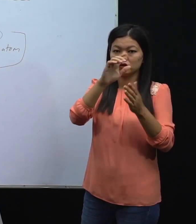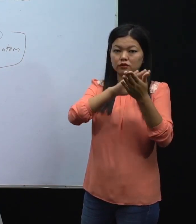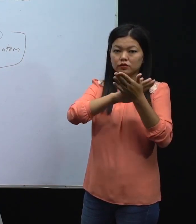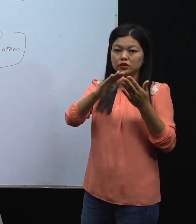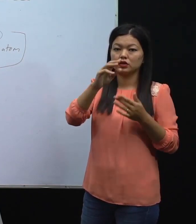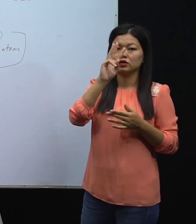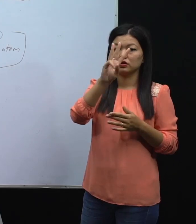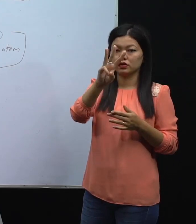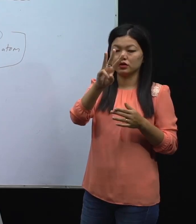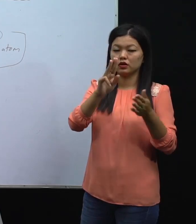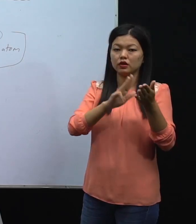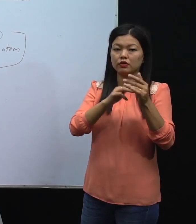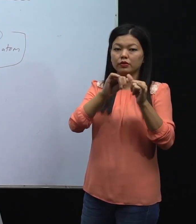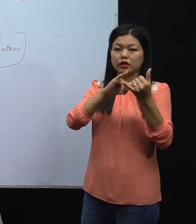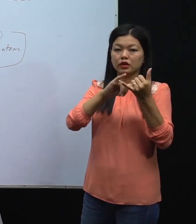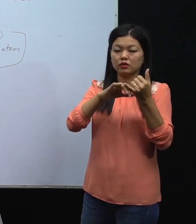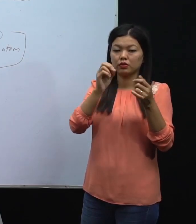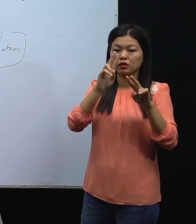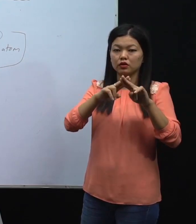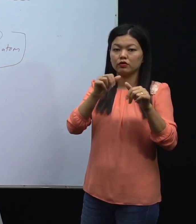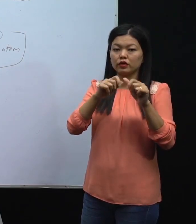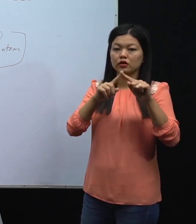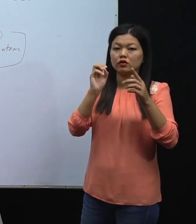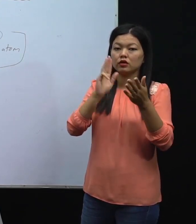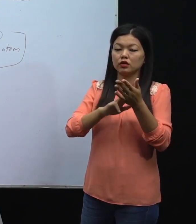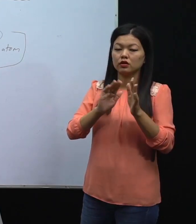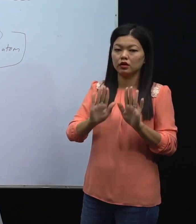the mass of an atom. Clear?